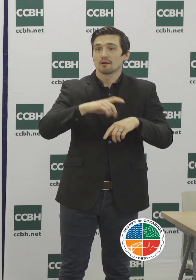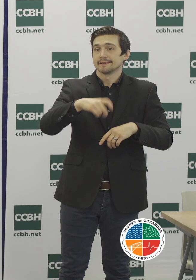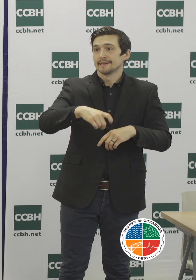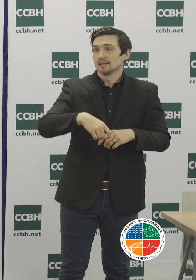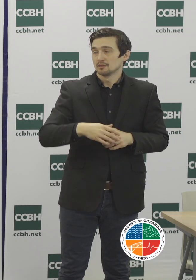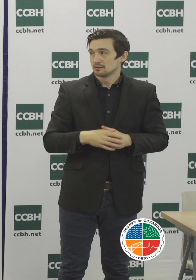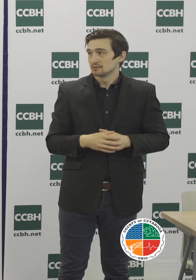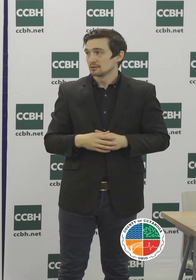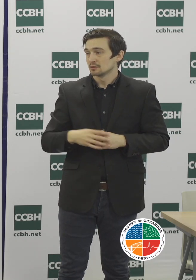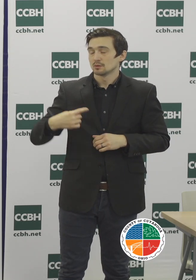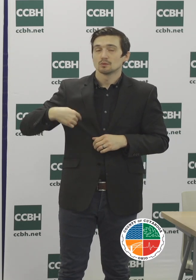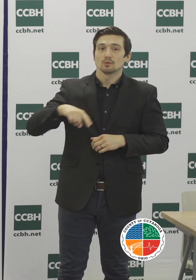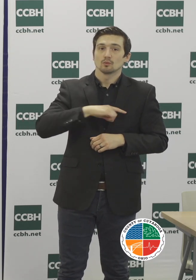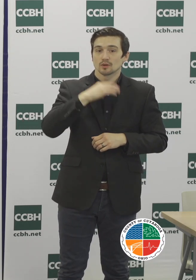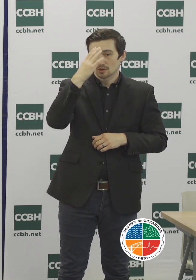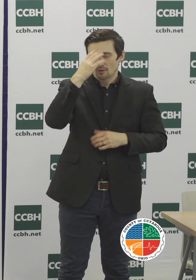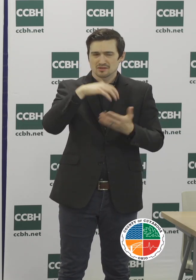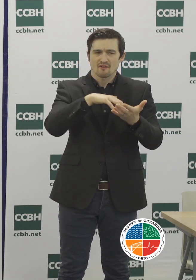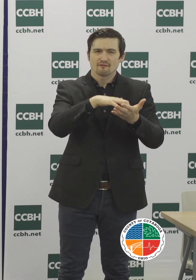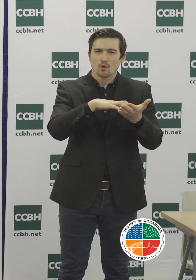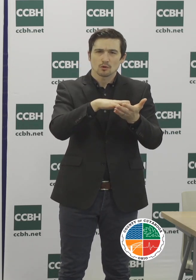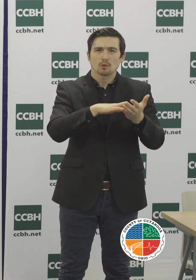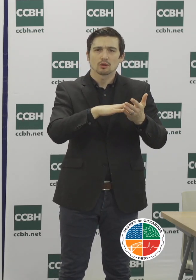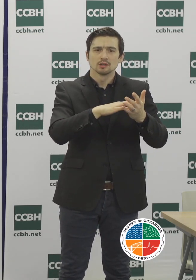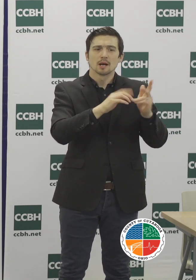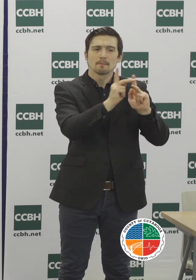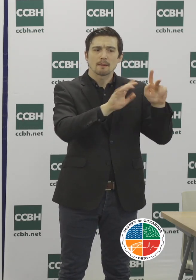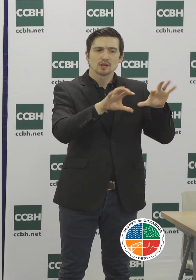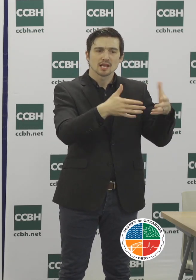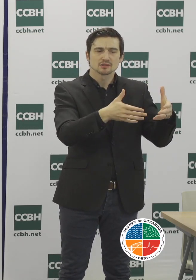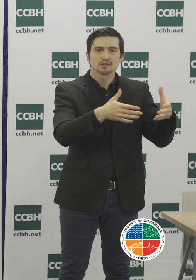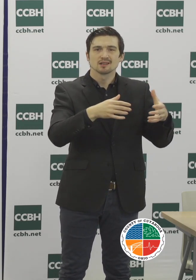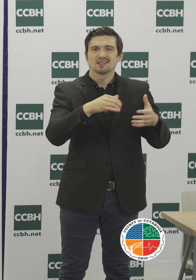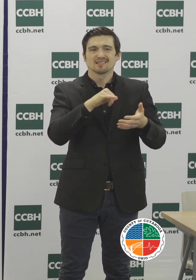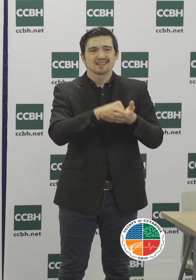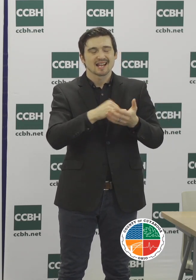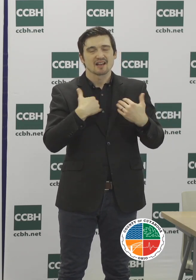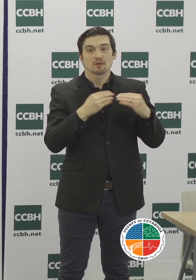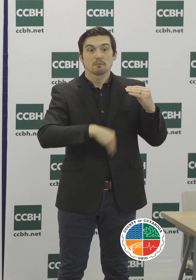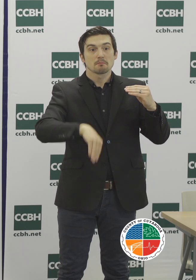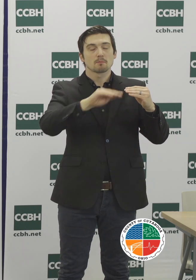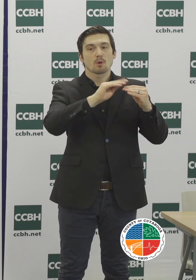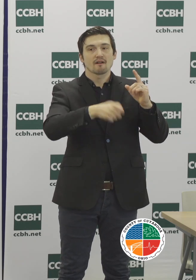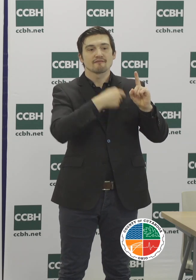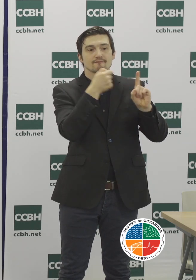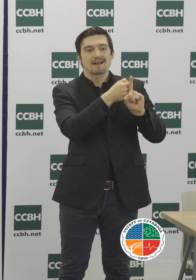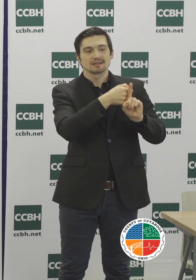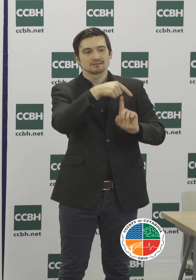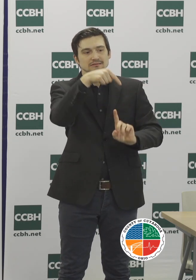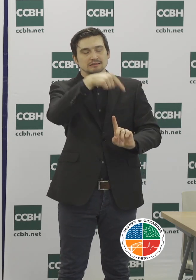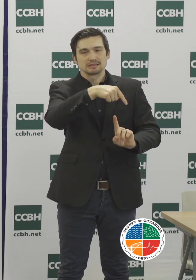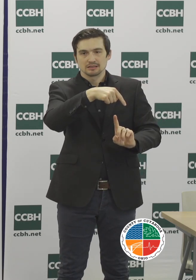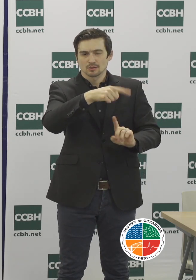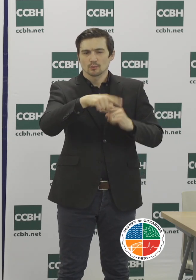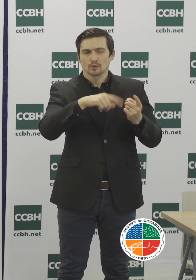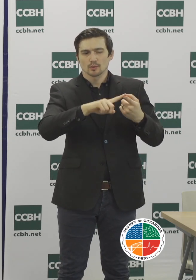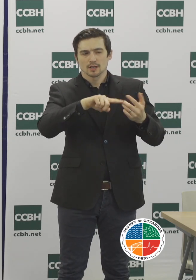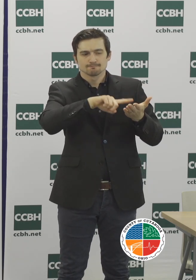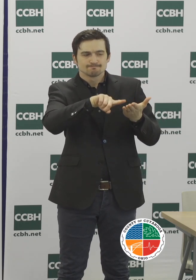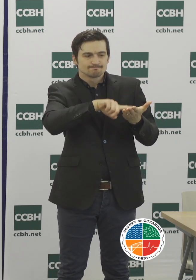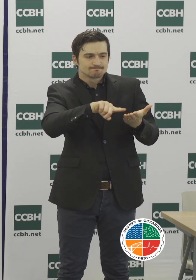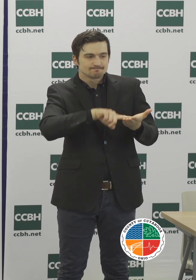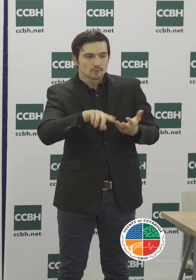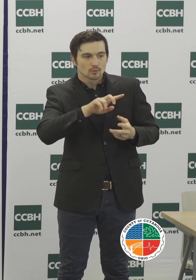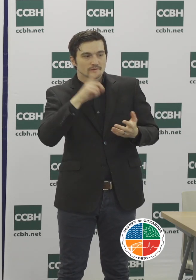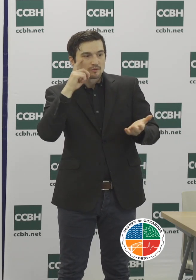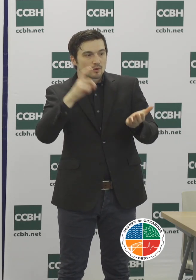critical, because we know that there are vulnerable populations that have been disproportionately affected by this, as we've observed directly during